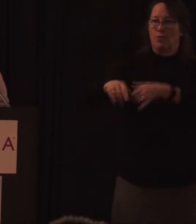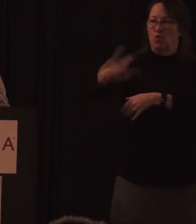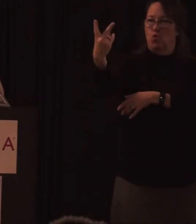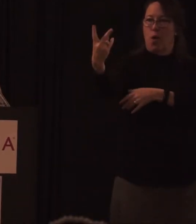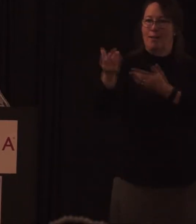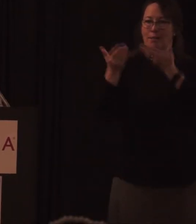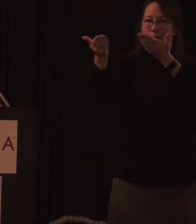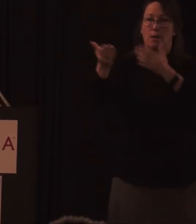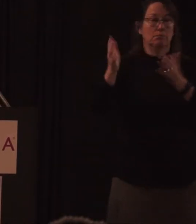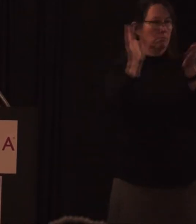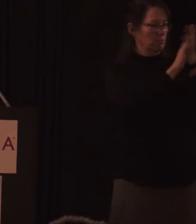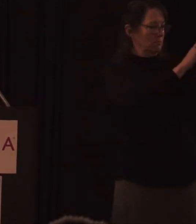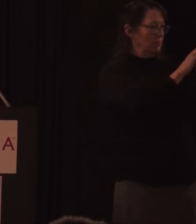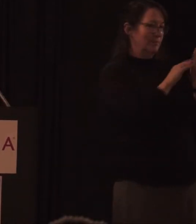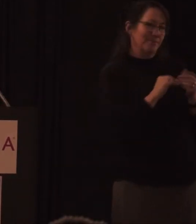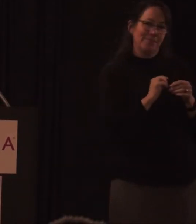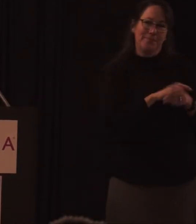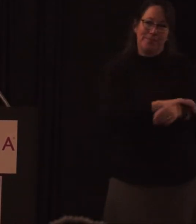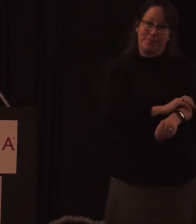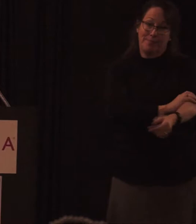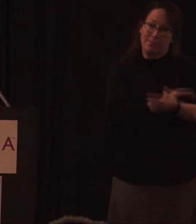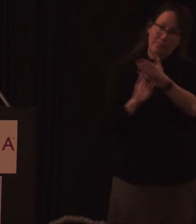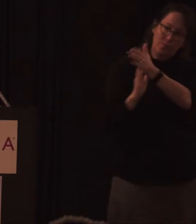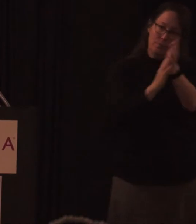was, yes, go ahead.